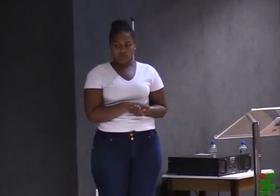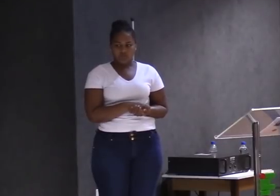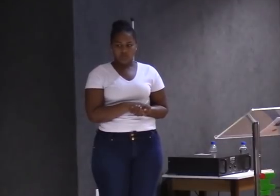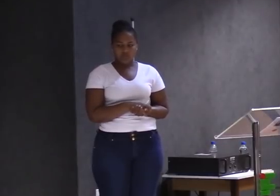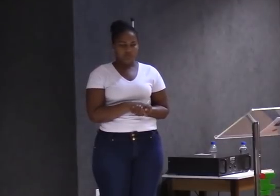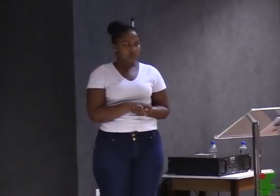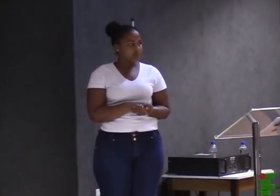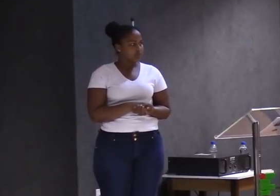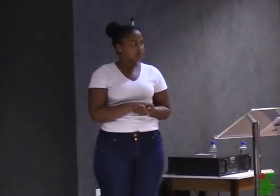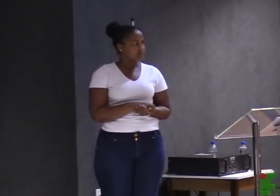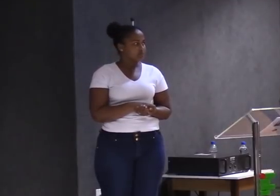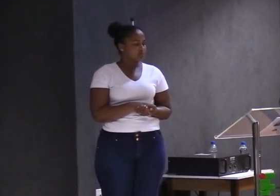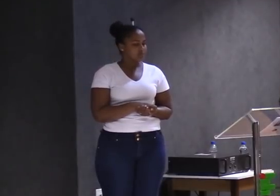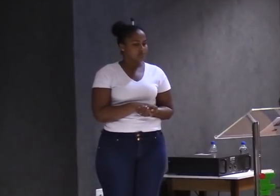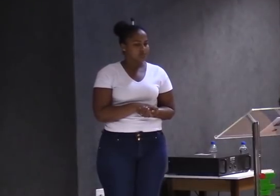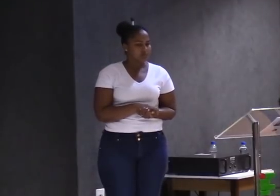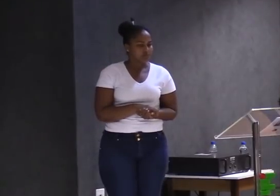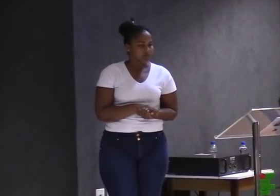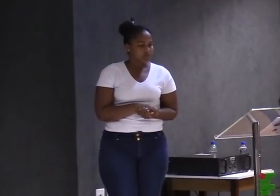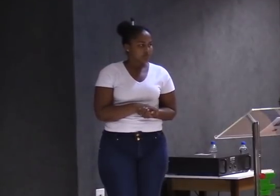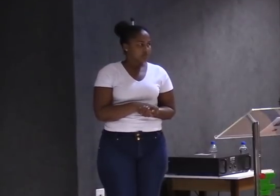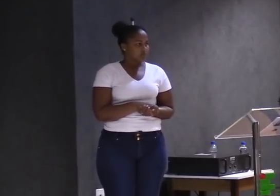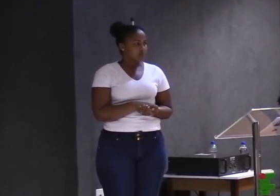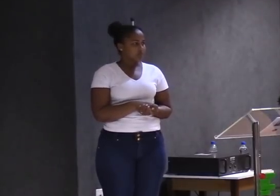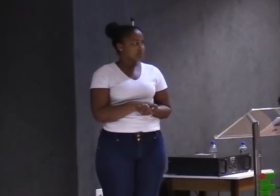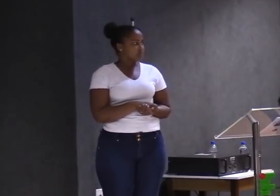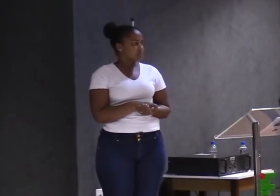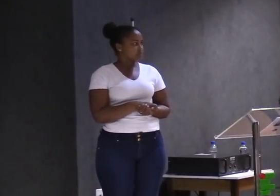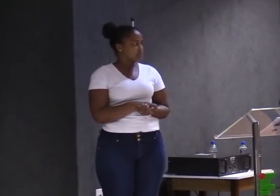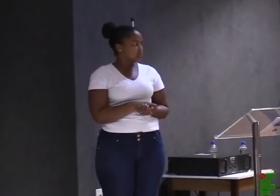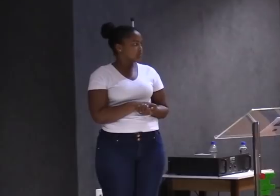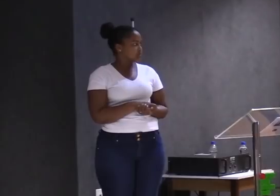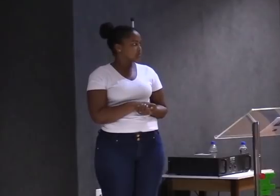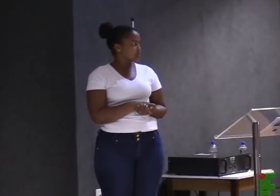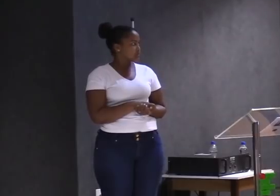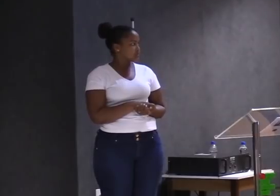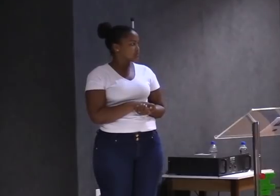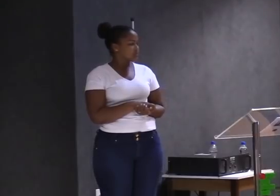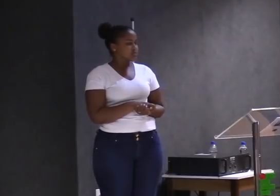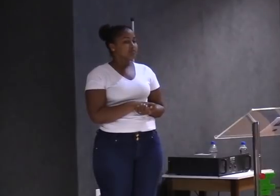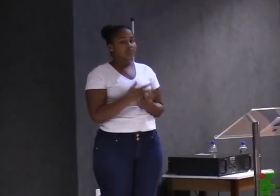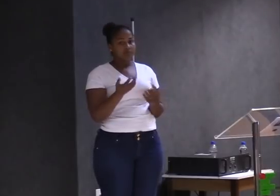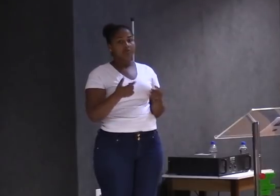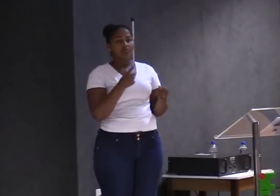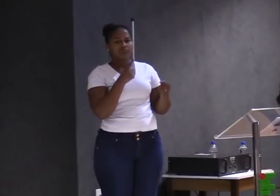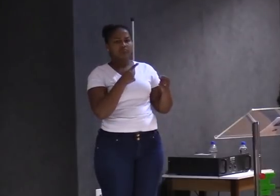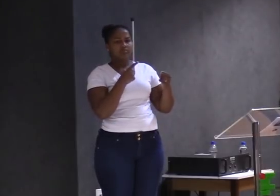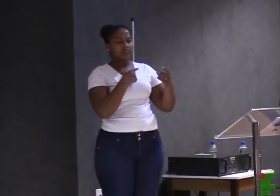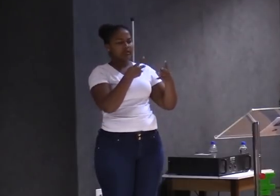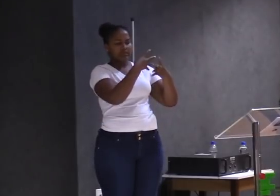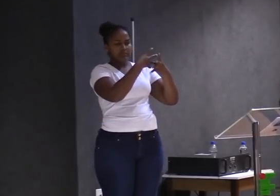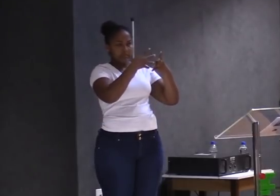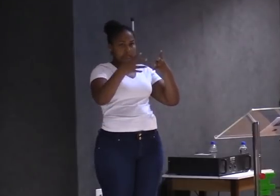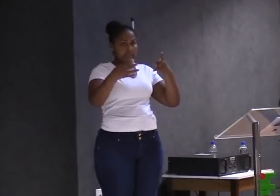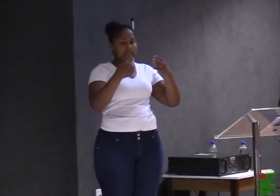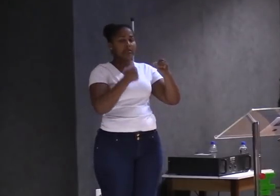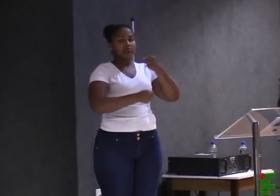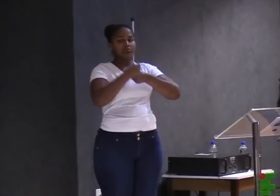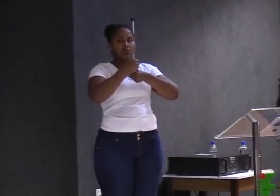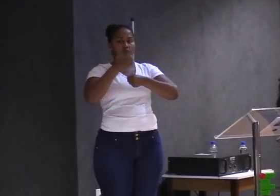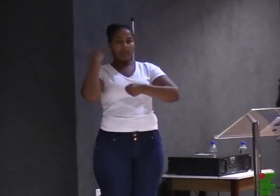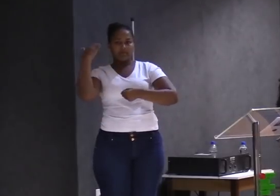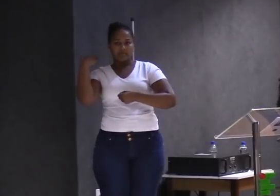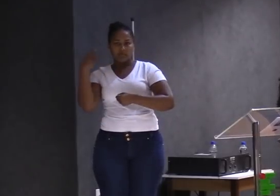tools that teachers in different countries have indicated. Essa lista do ano passado e ela mostra